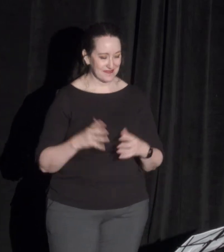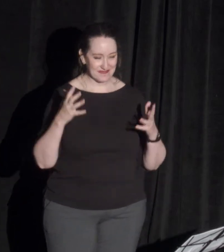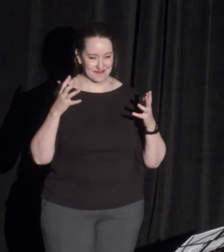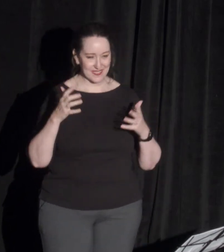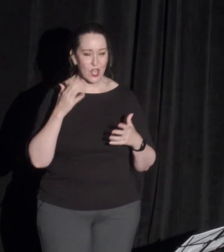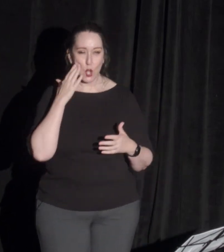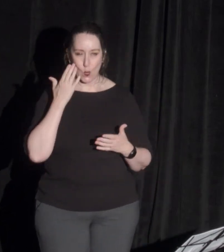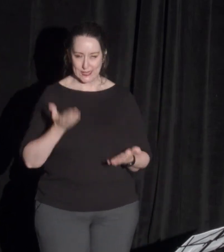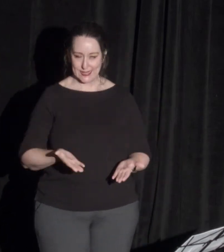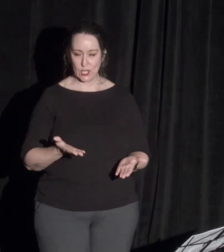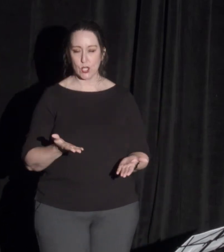here.